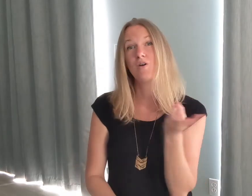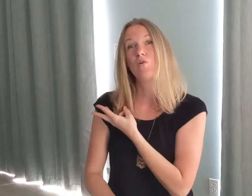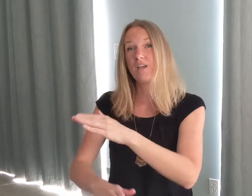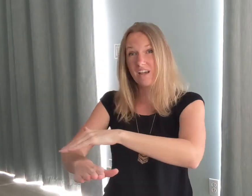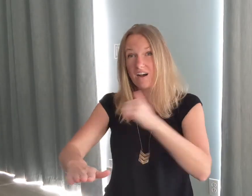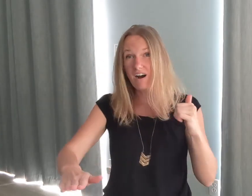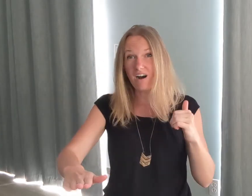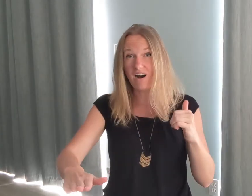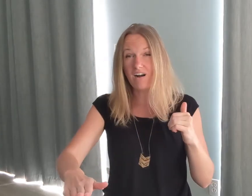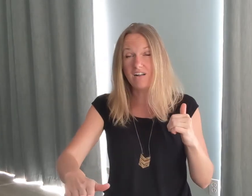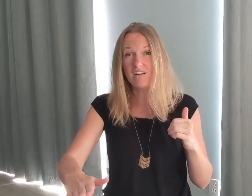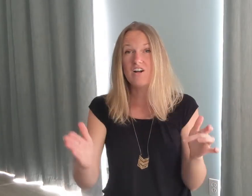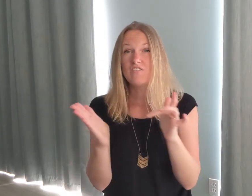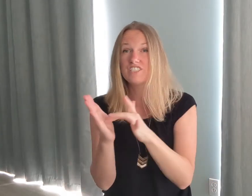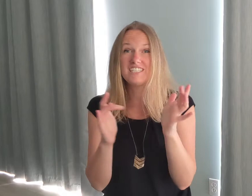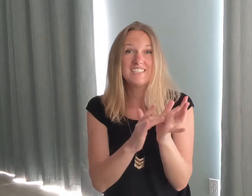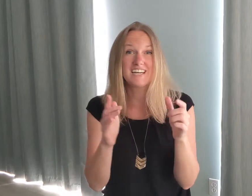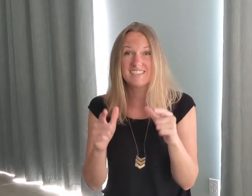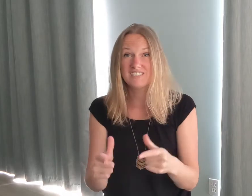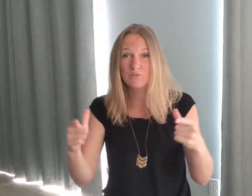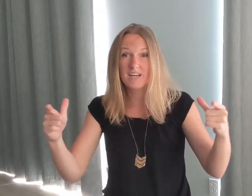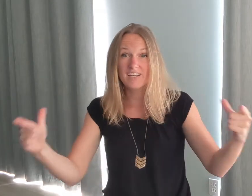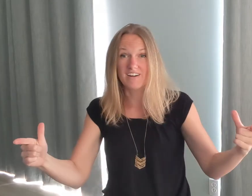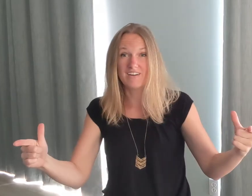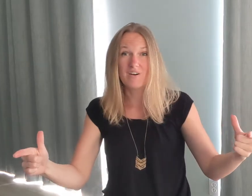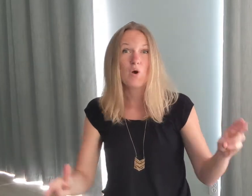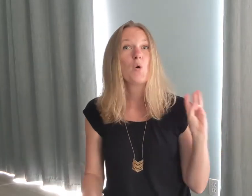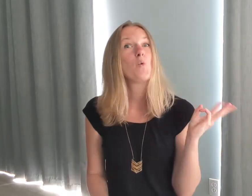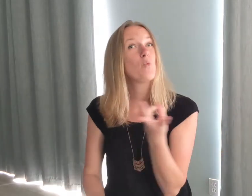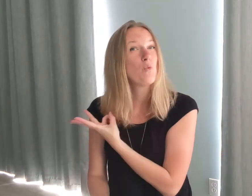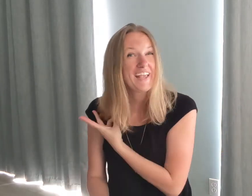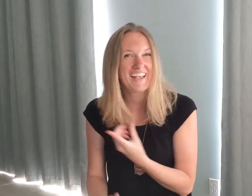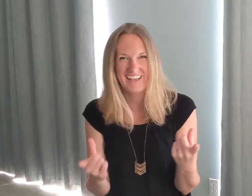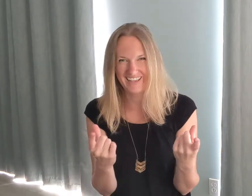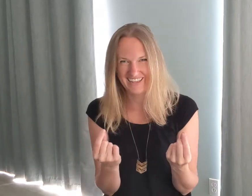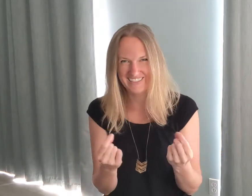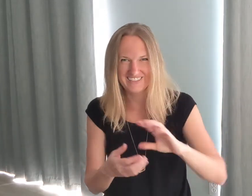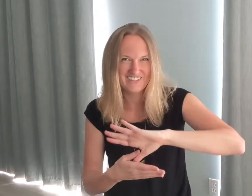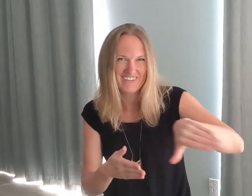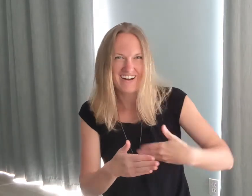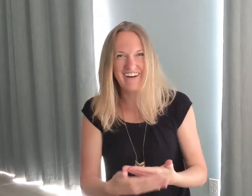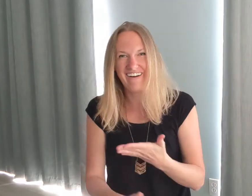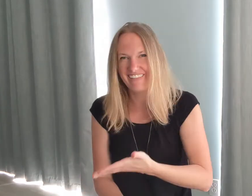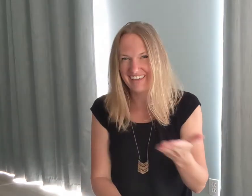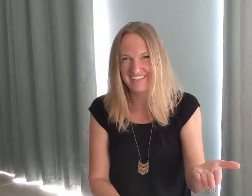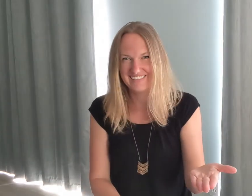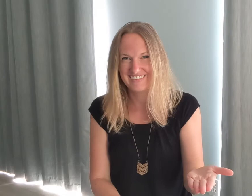we call, for Jesus is greater. We can do all things. And